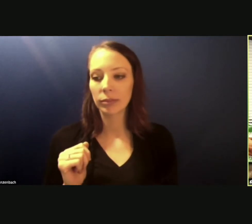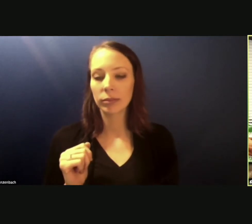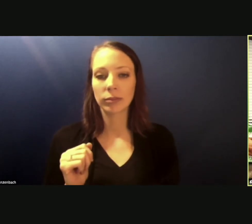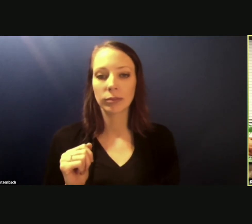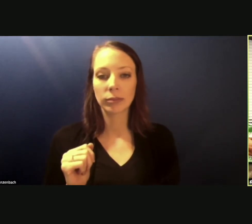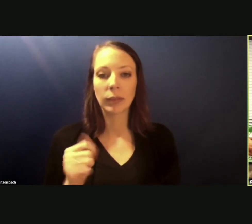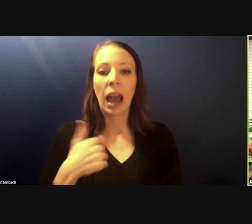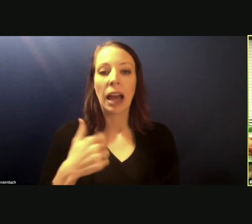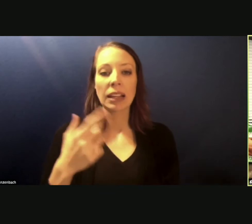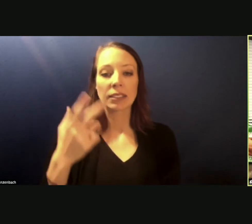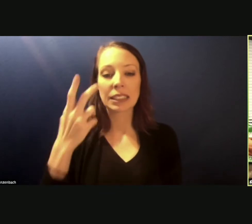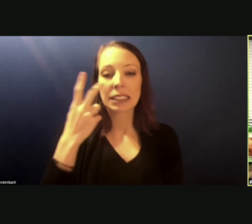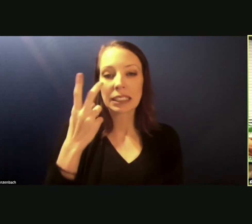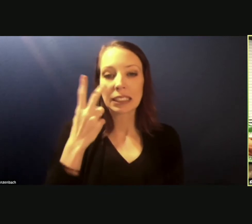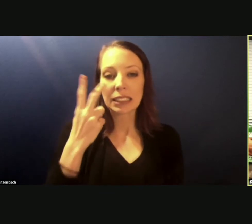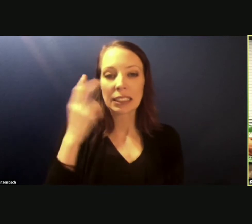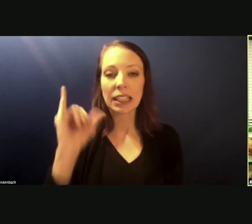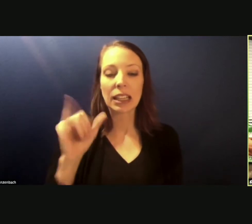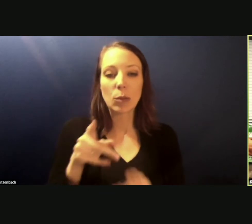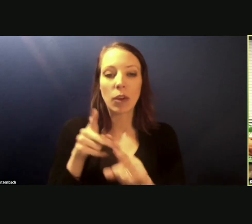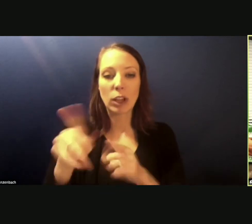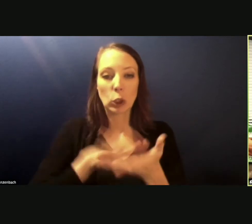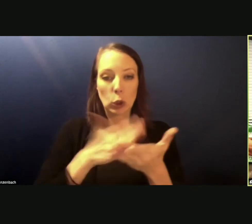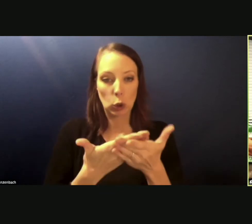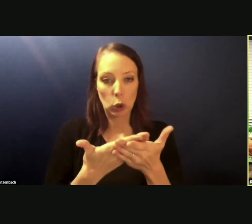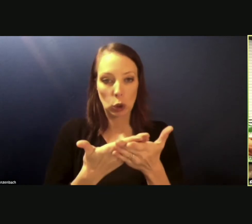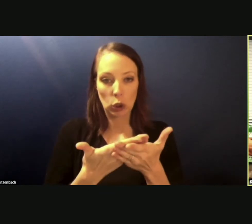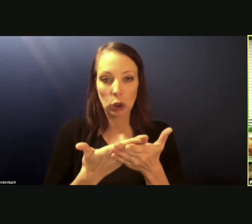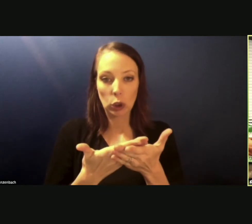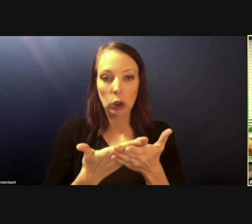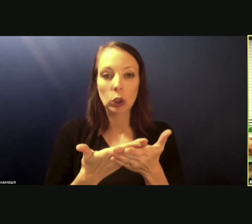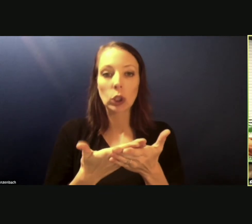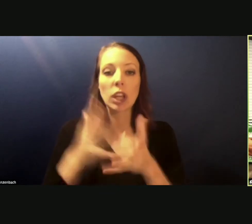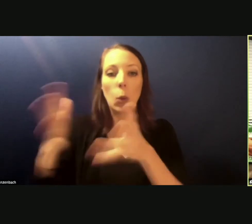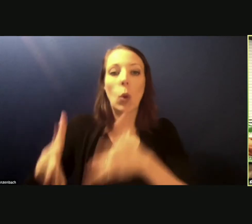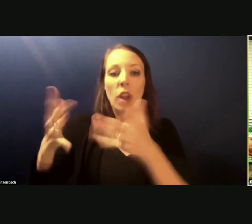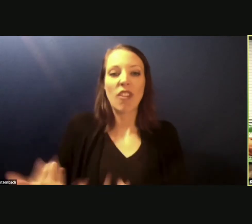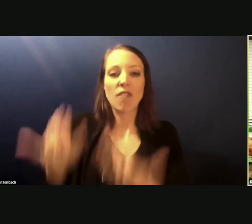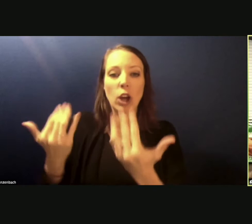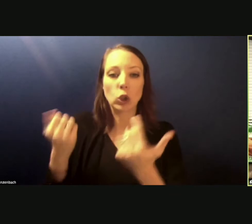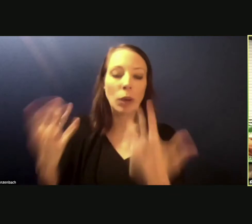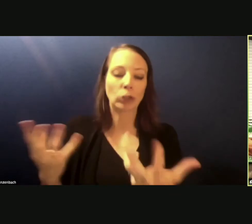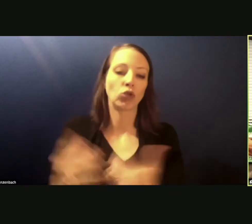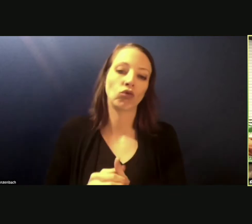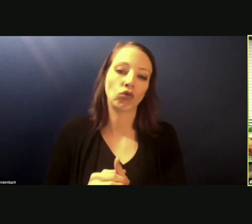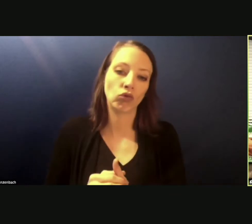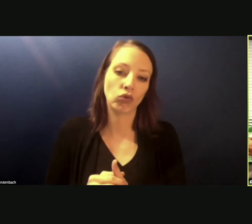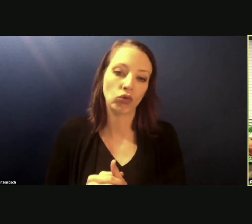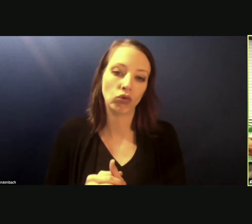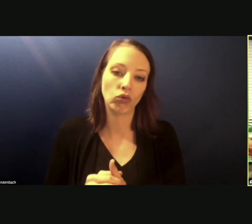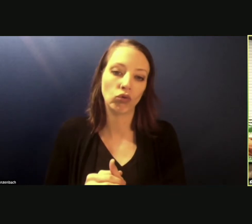I've seen, I have seen professional cooks make that mistake. They'll leave them in the fire too long or something. I'm just gonna